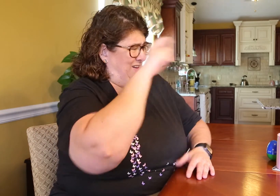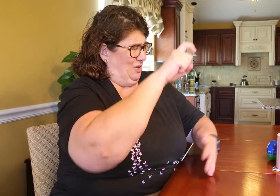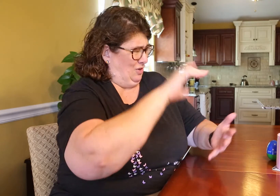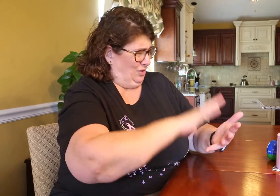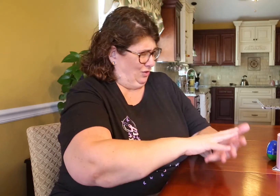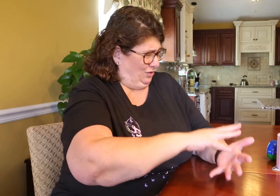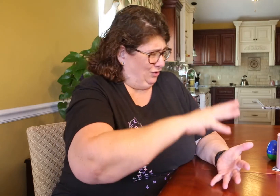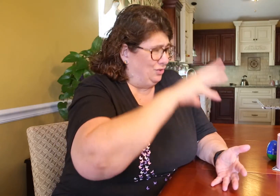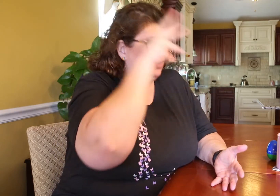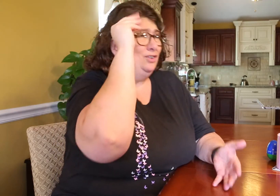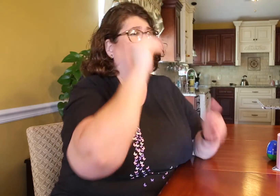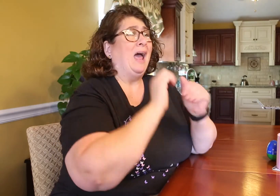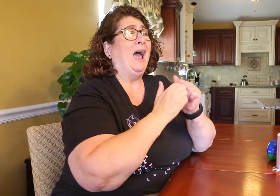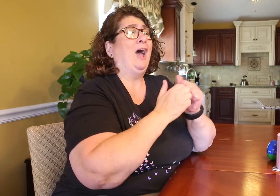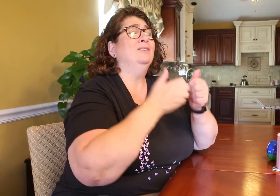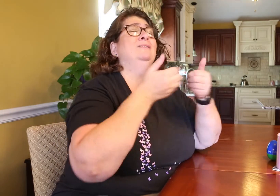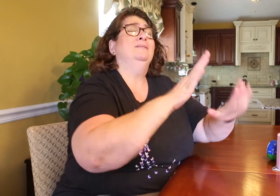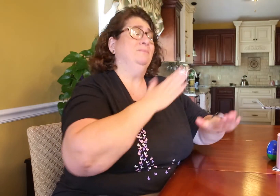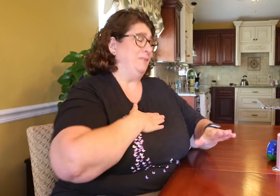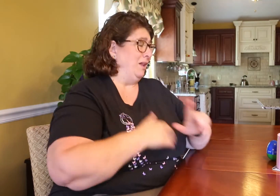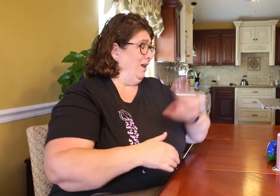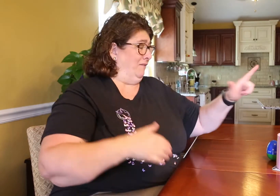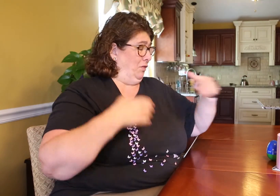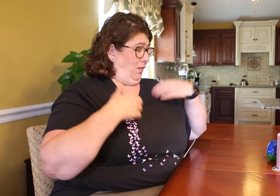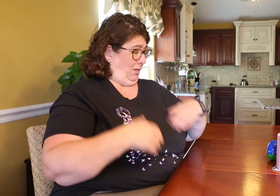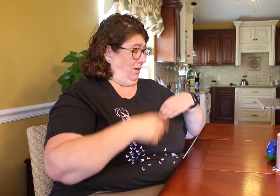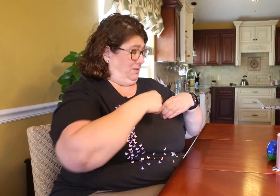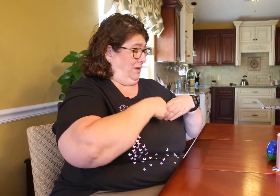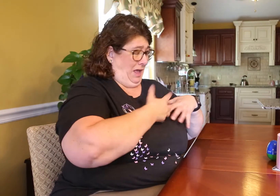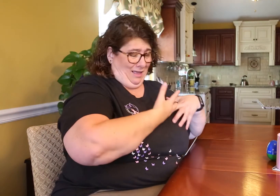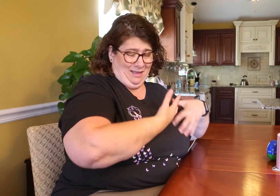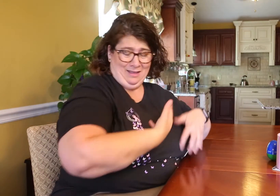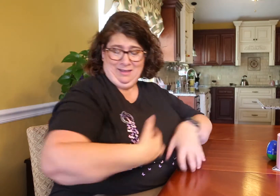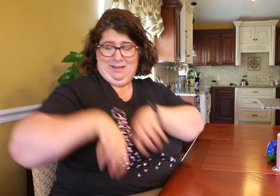I had to learn to let my left lung take over my little right lung.